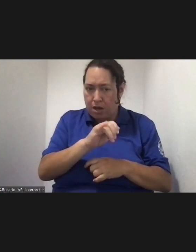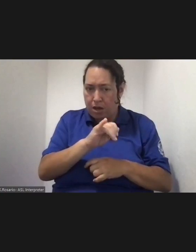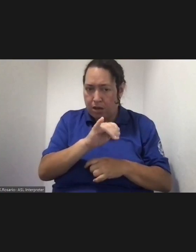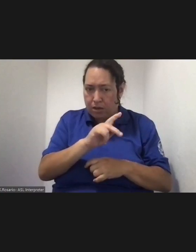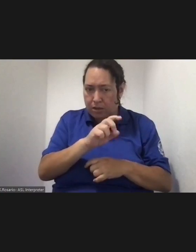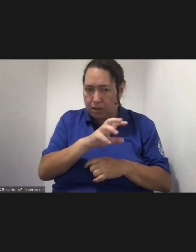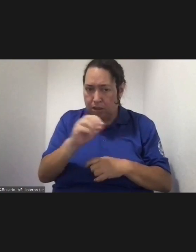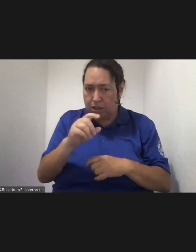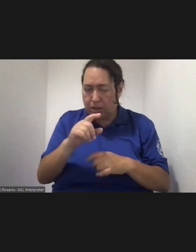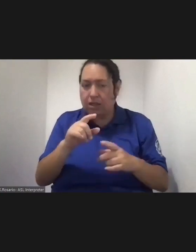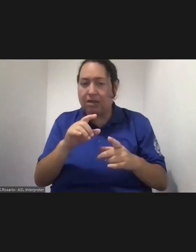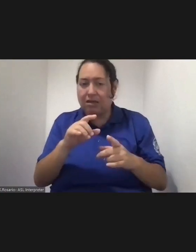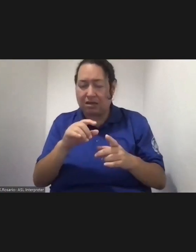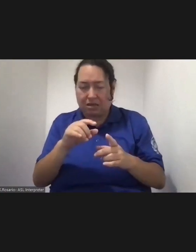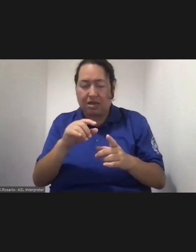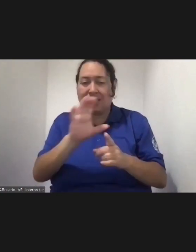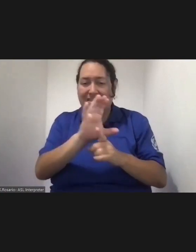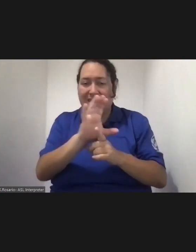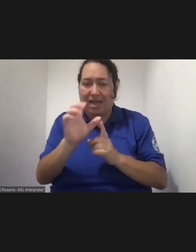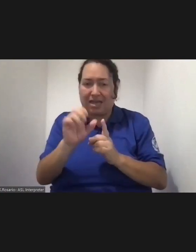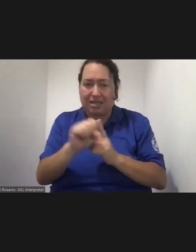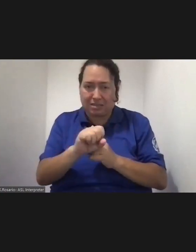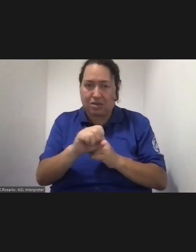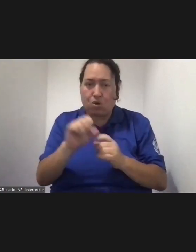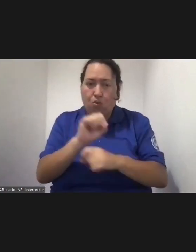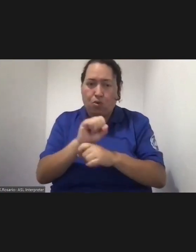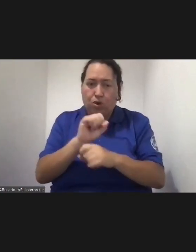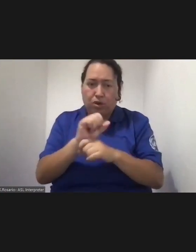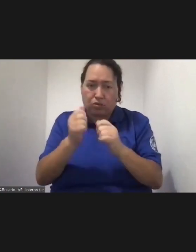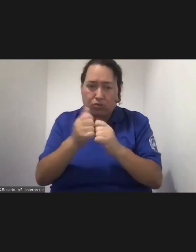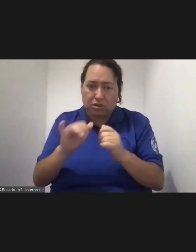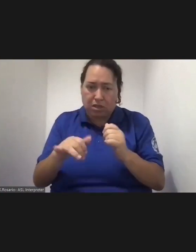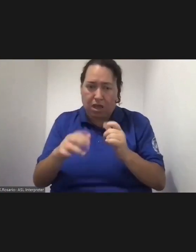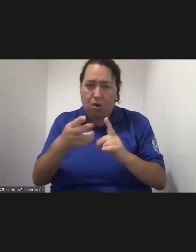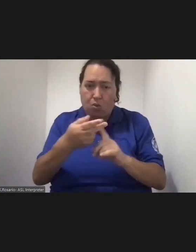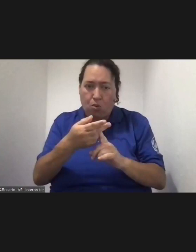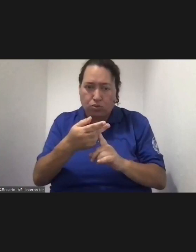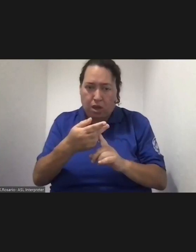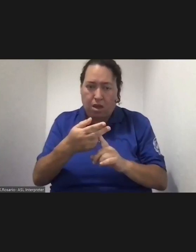then working with the hotel, we obtained a